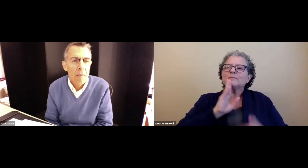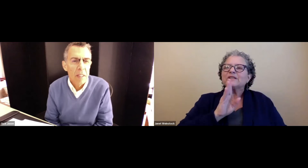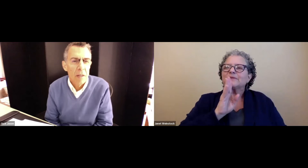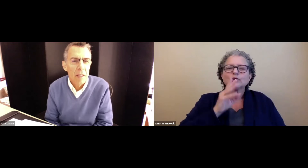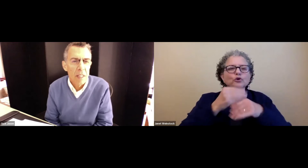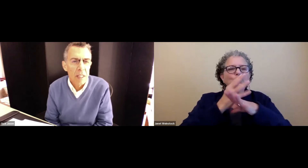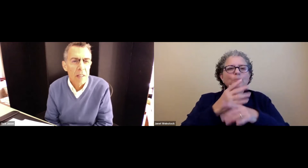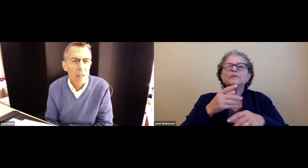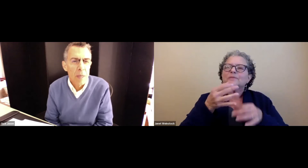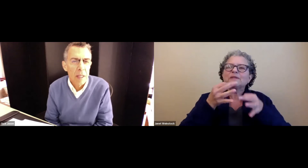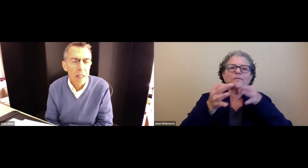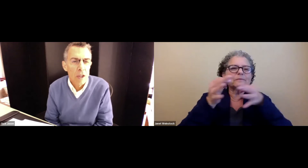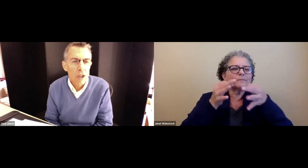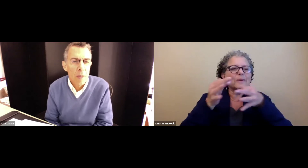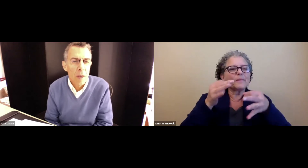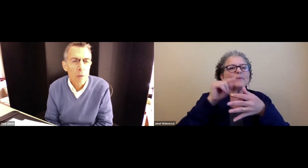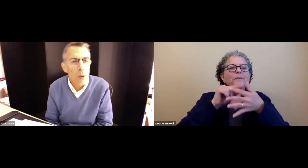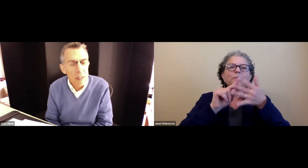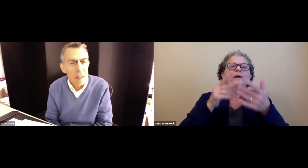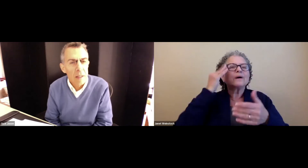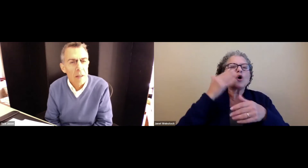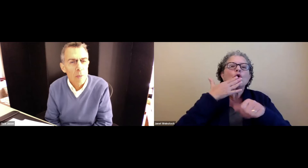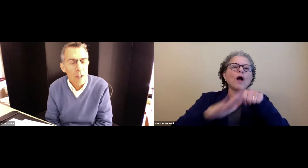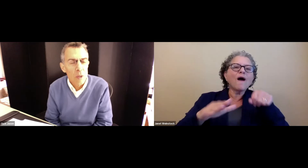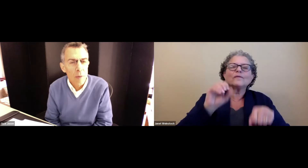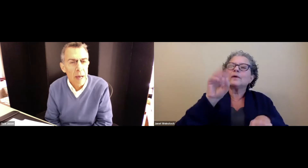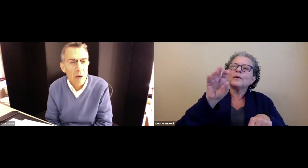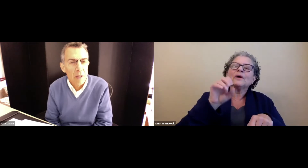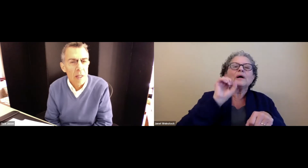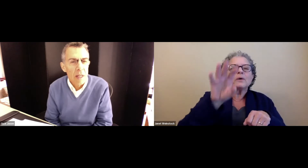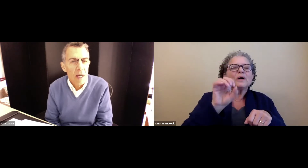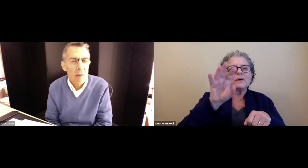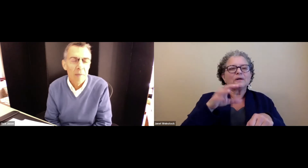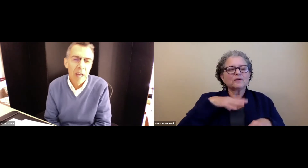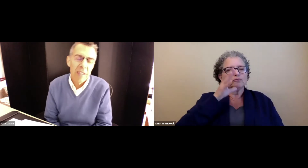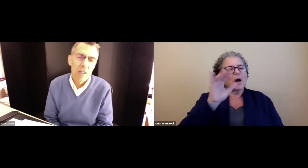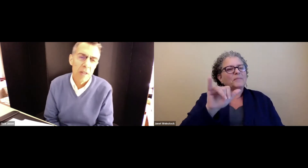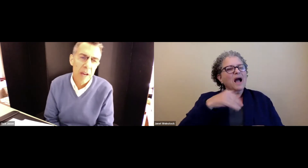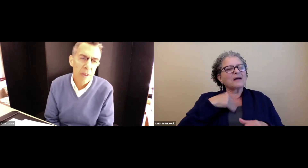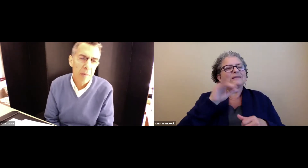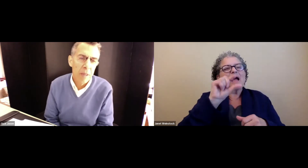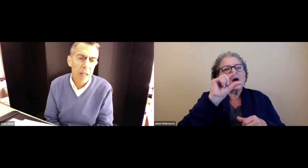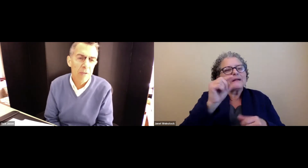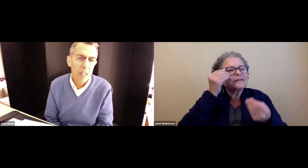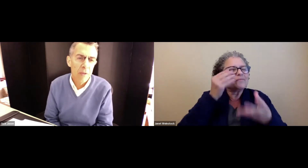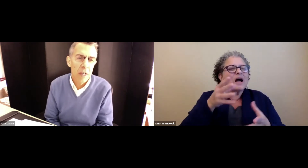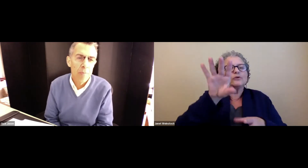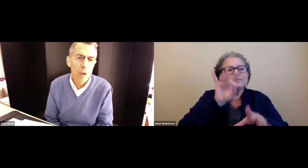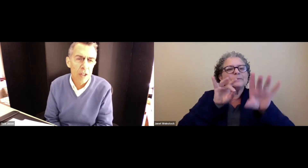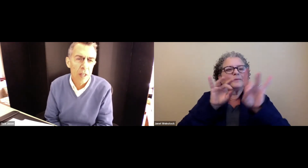Matilda did speak in German what the speeches were about. Not necessarily everything, but enough to give her an impression of